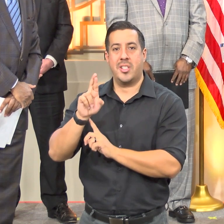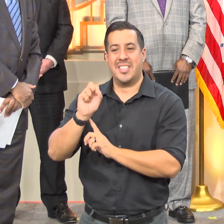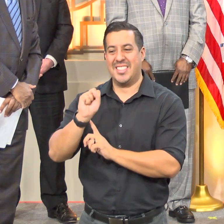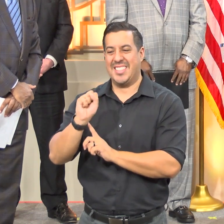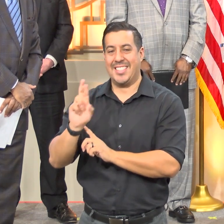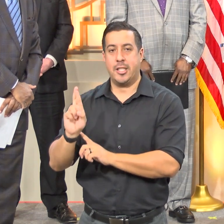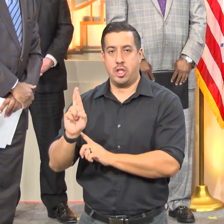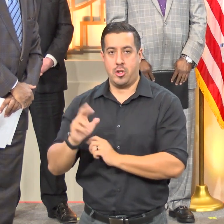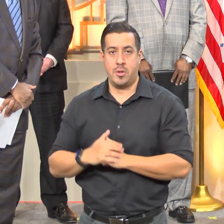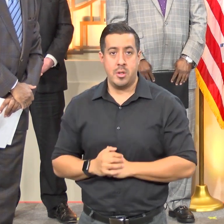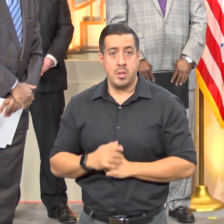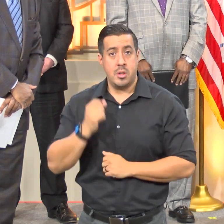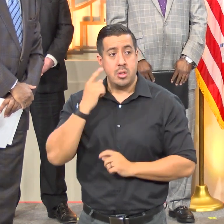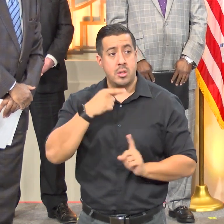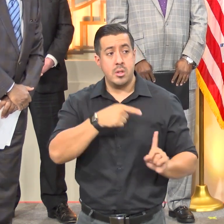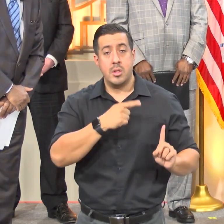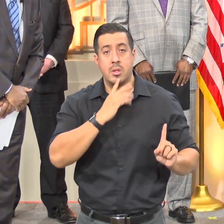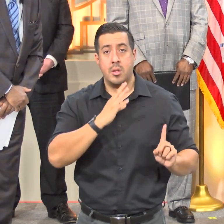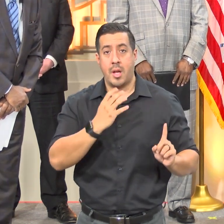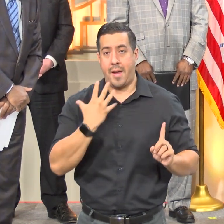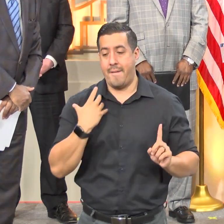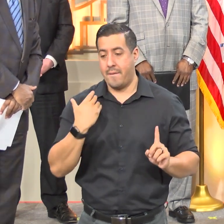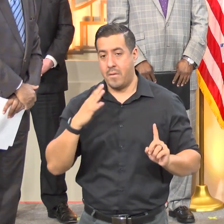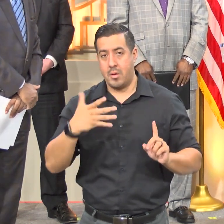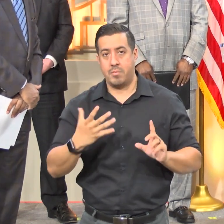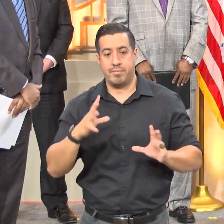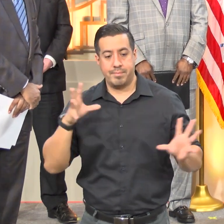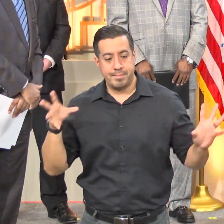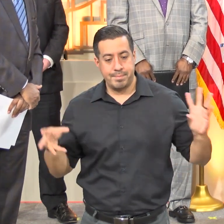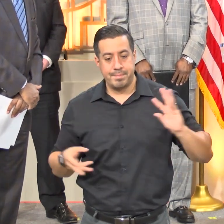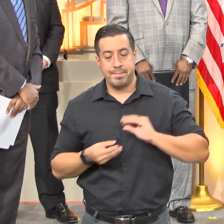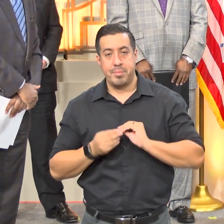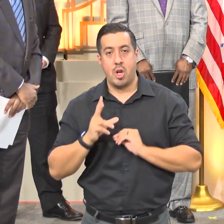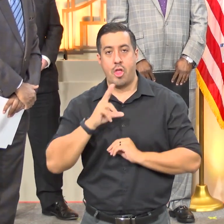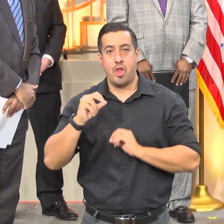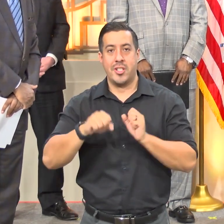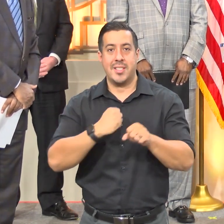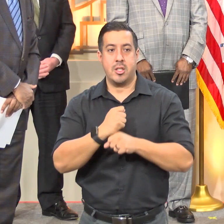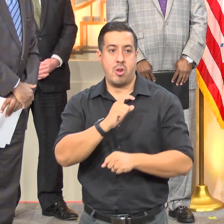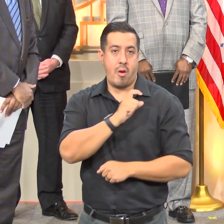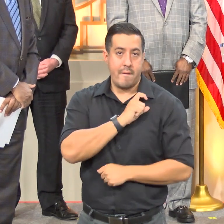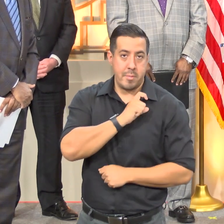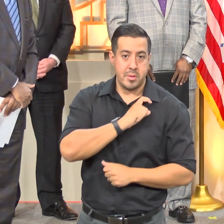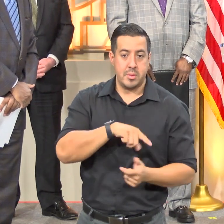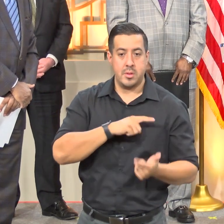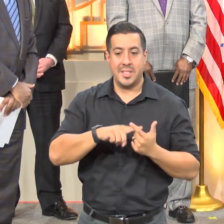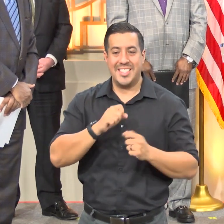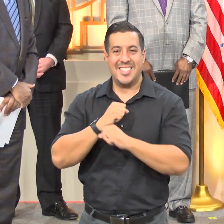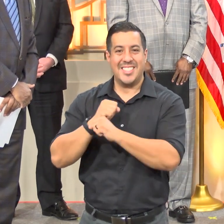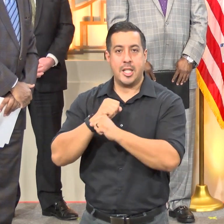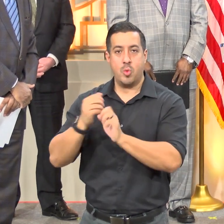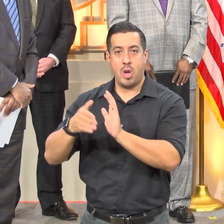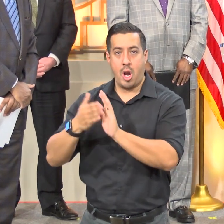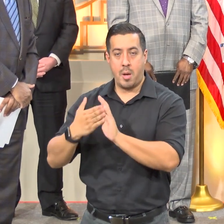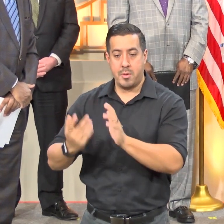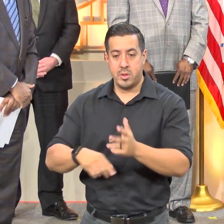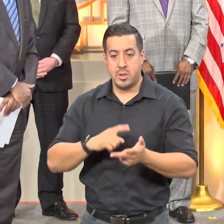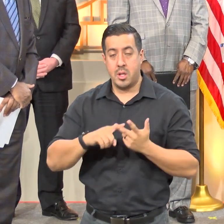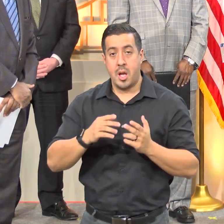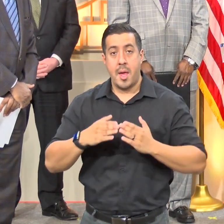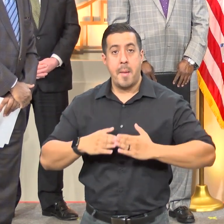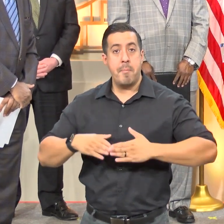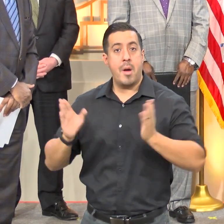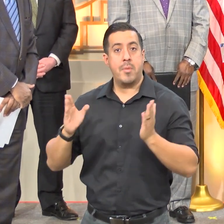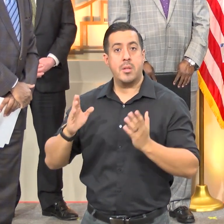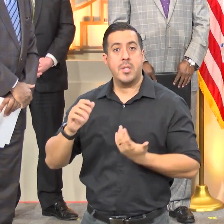Mr. Turner brings more than 30 years of experience in law enforcement and security operations in public, private,